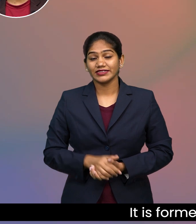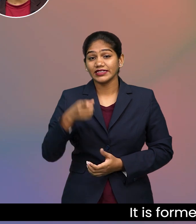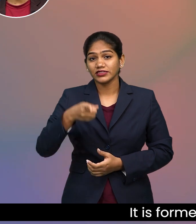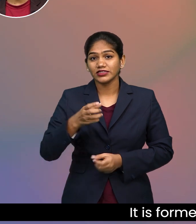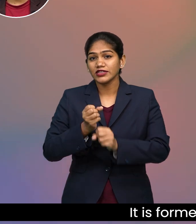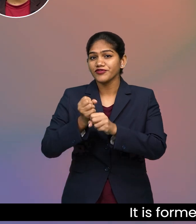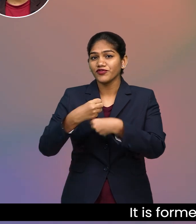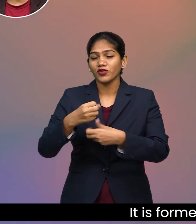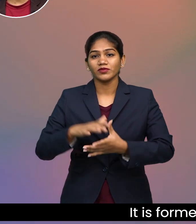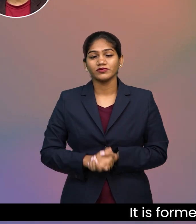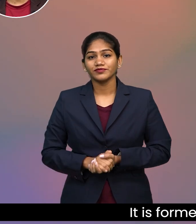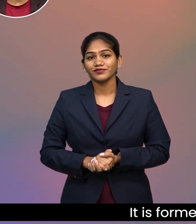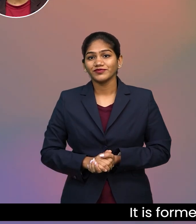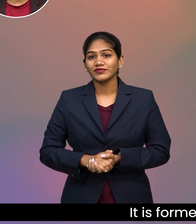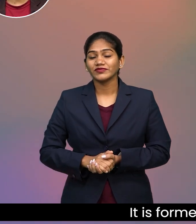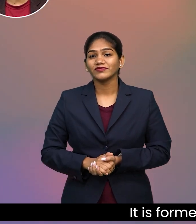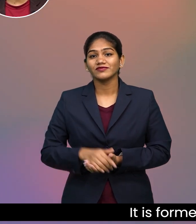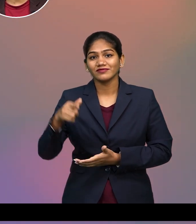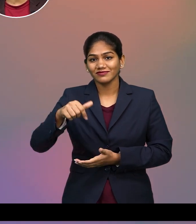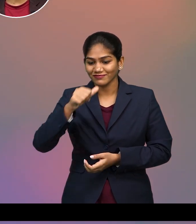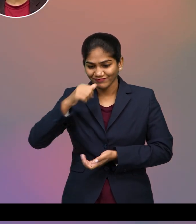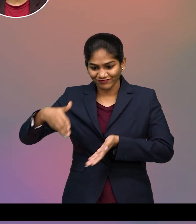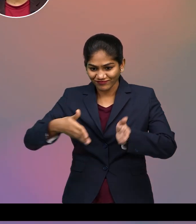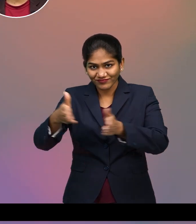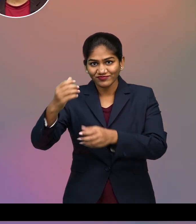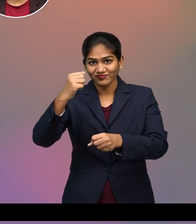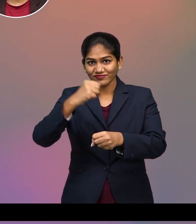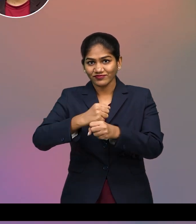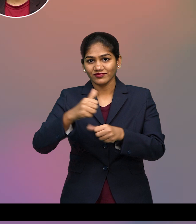It is formed at the mouths of river Ganga